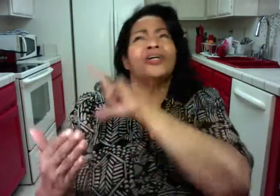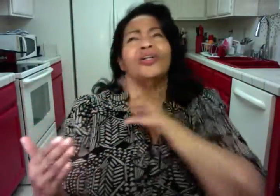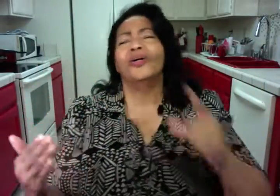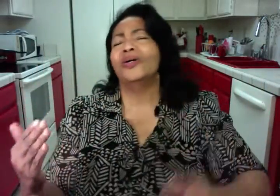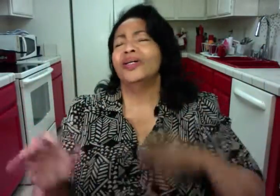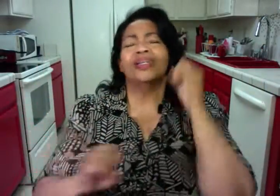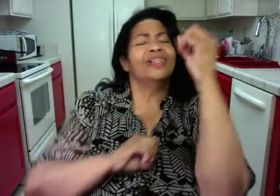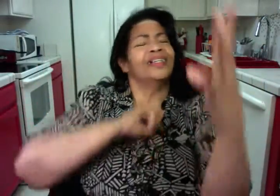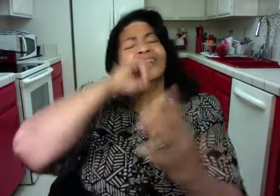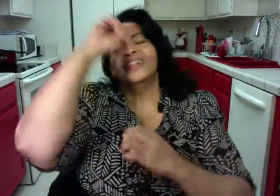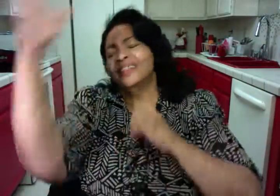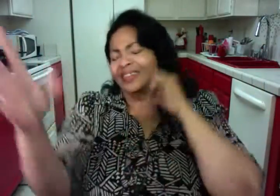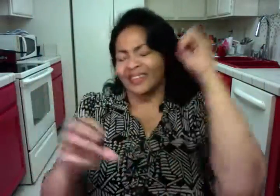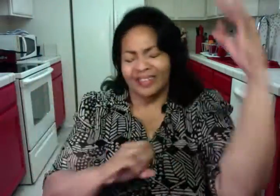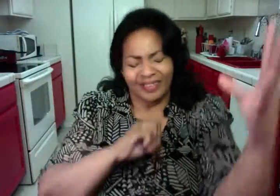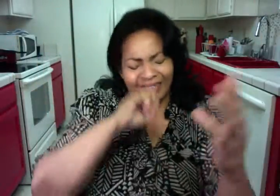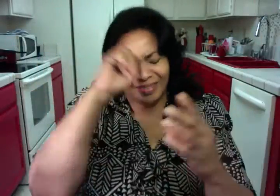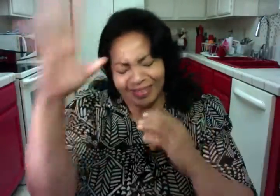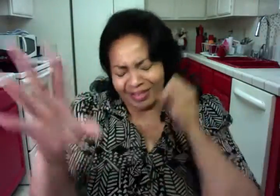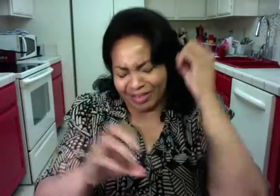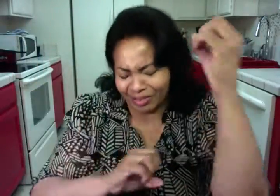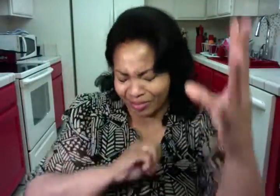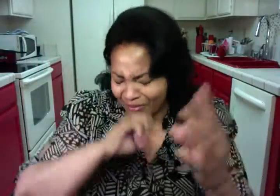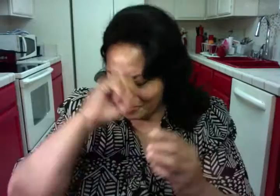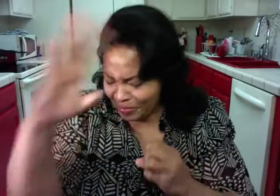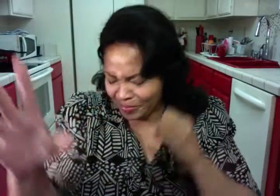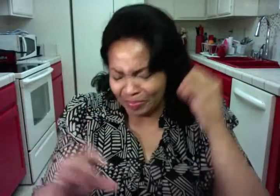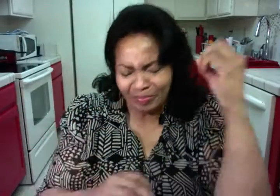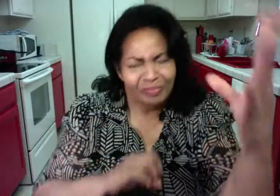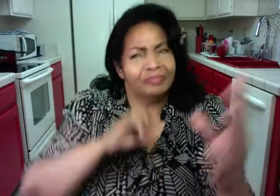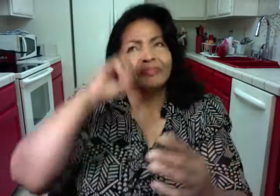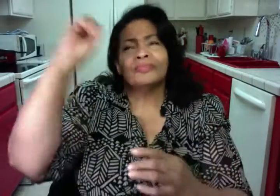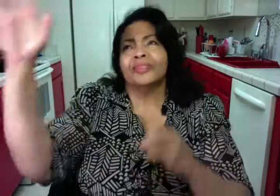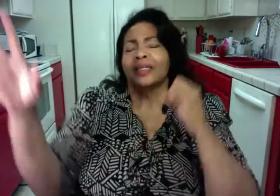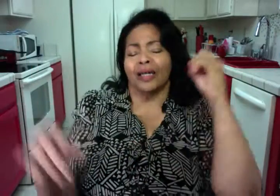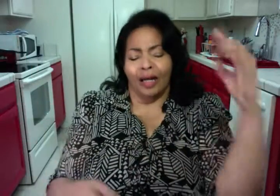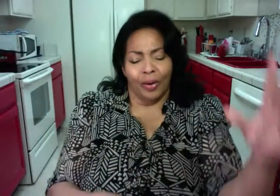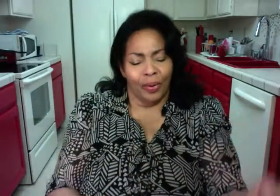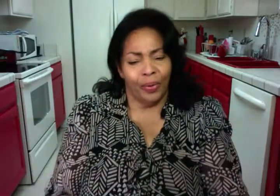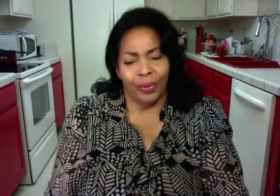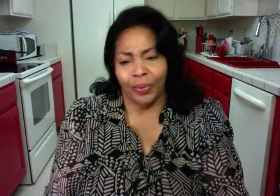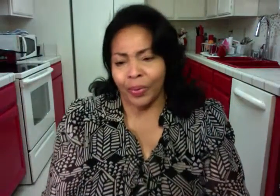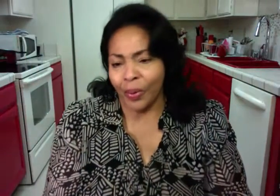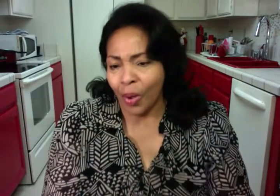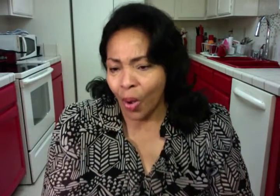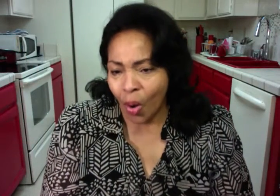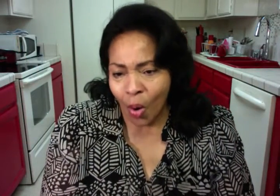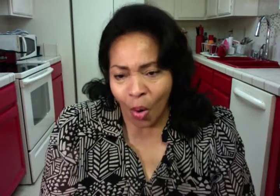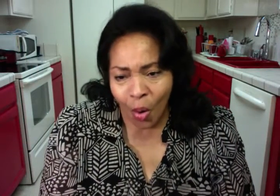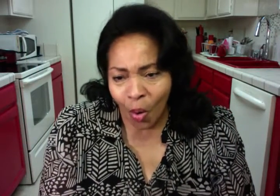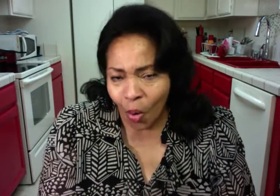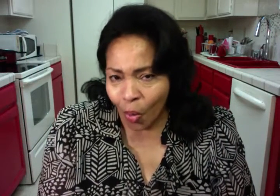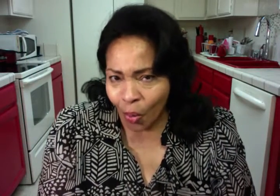God bless you Yolanda Adams, y'all I